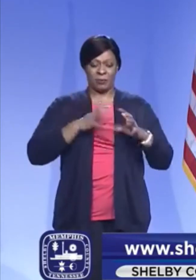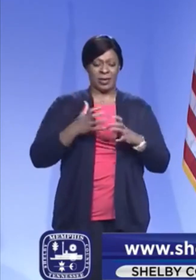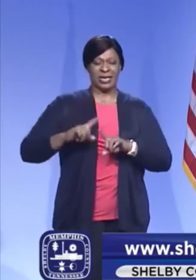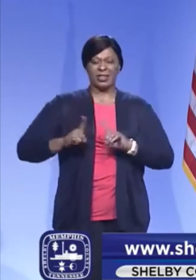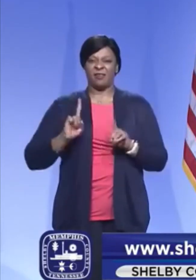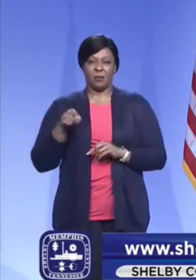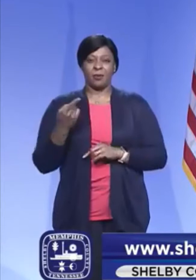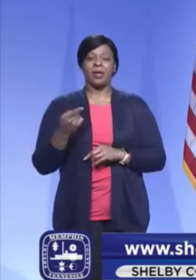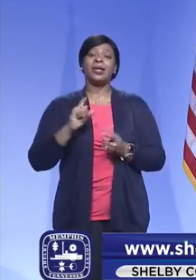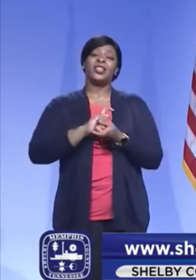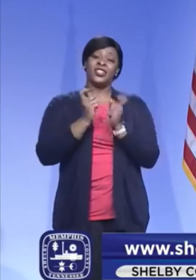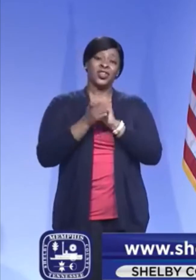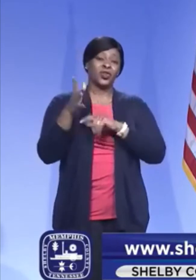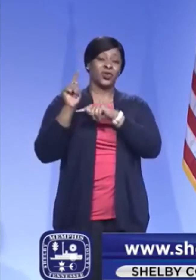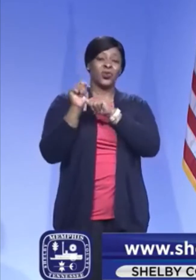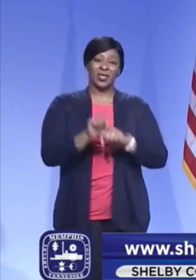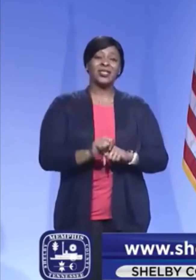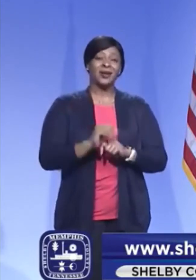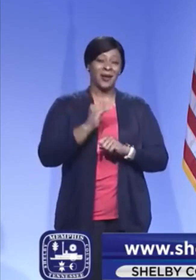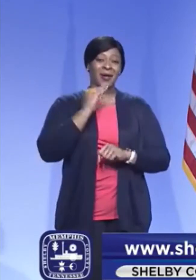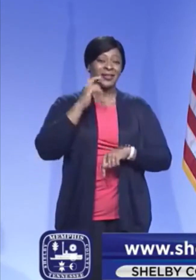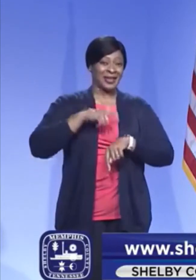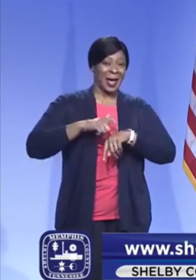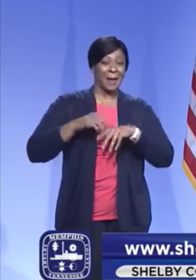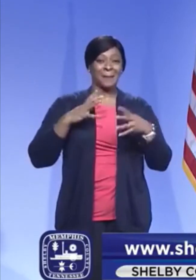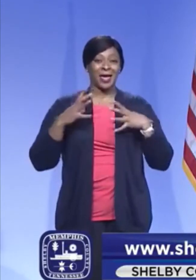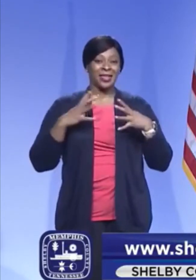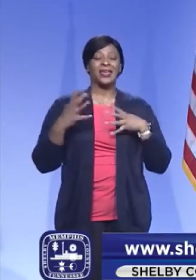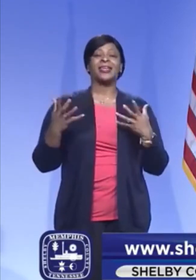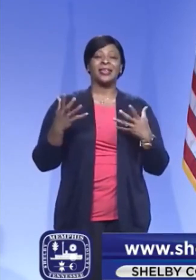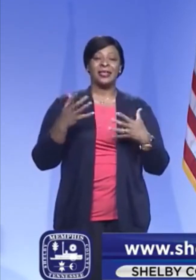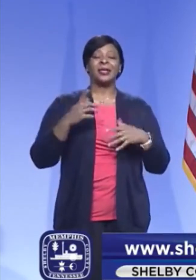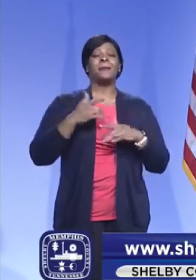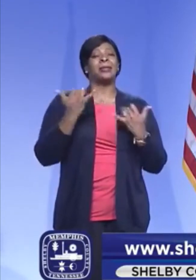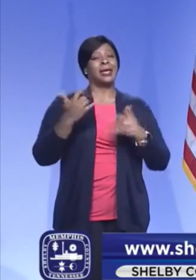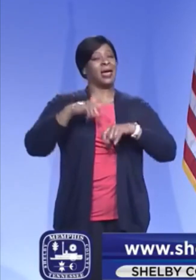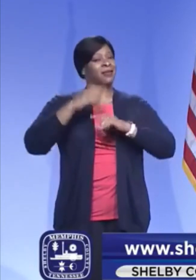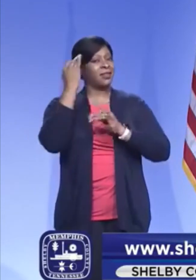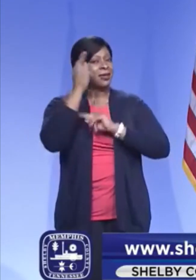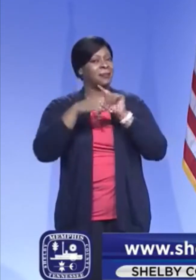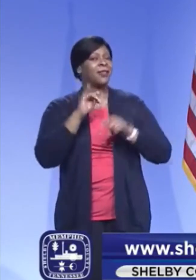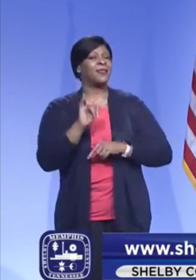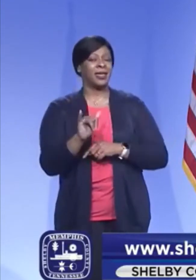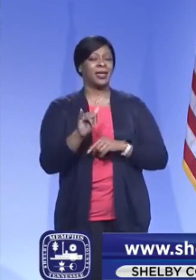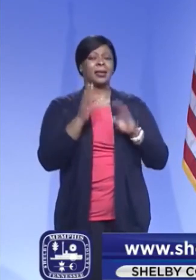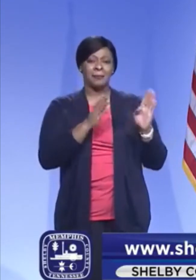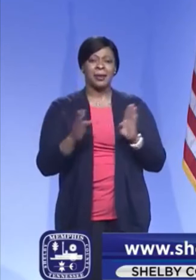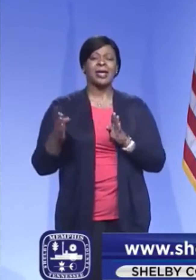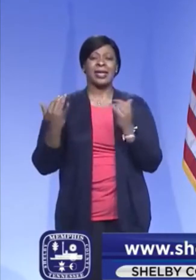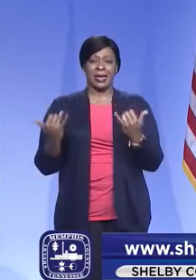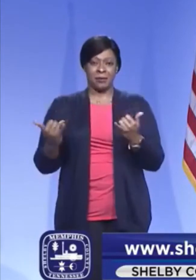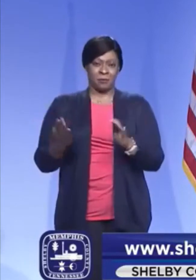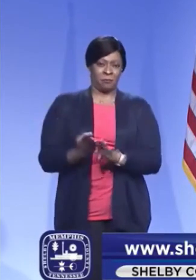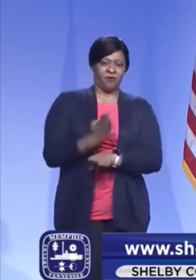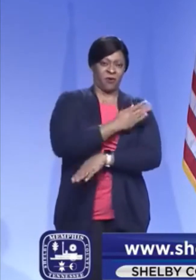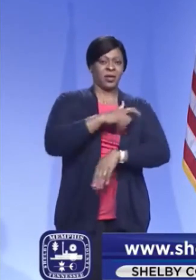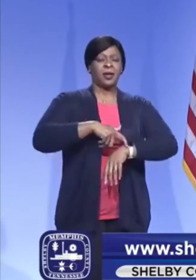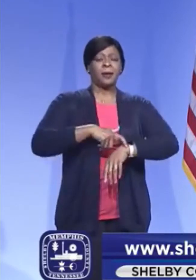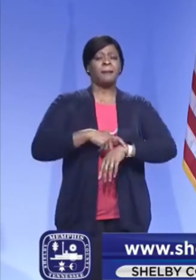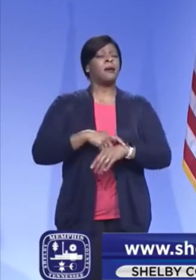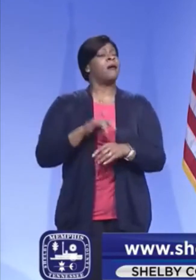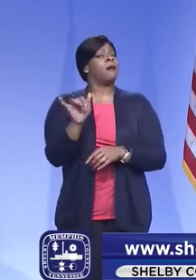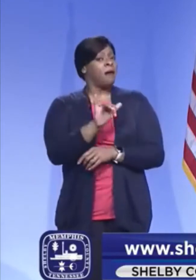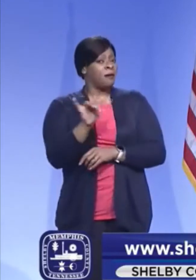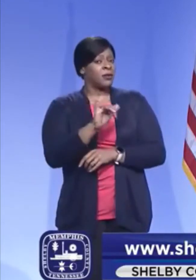traditional holiday season, but it's important this year that we begin to think about that and plan now, but also